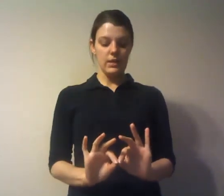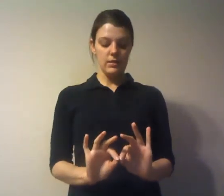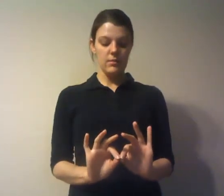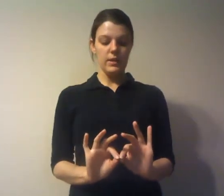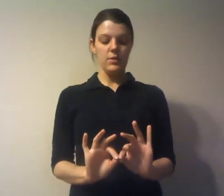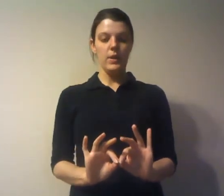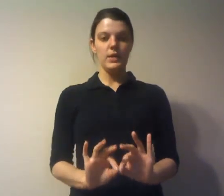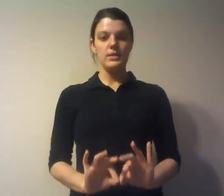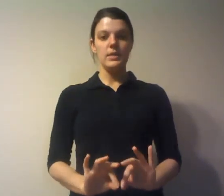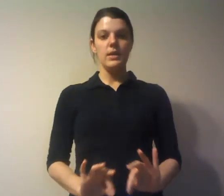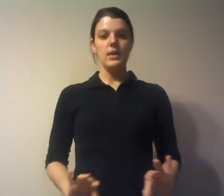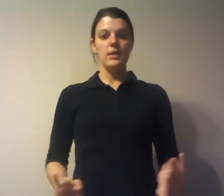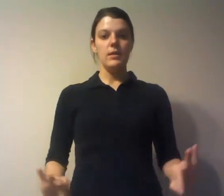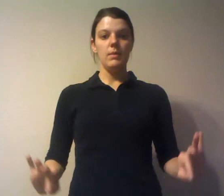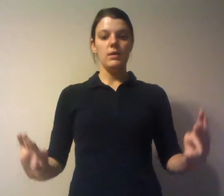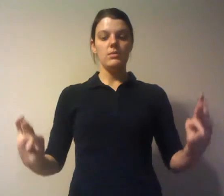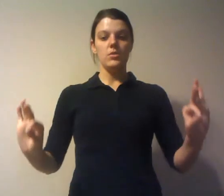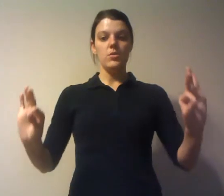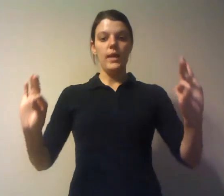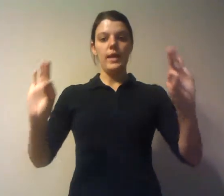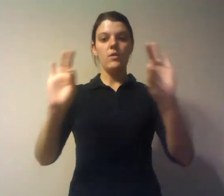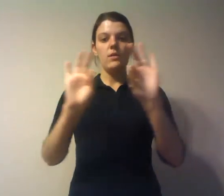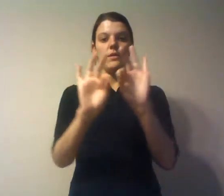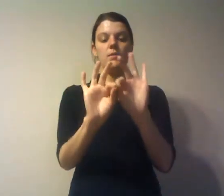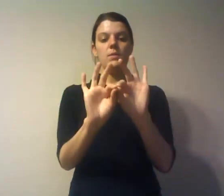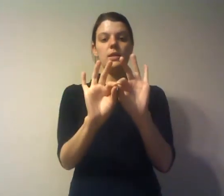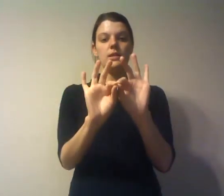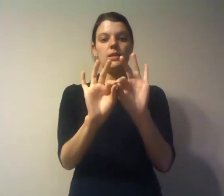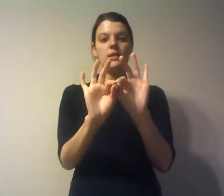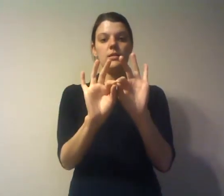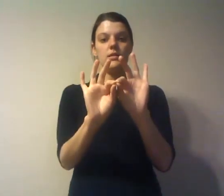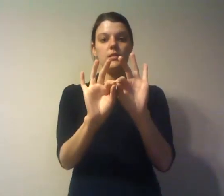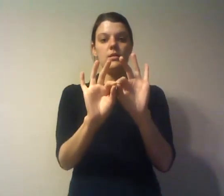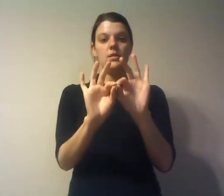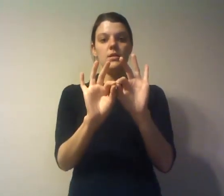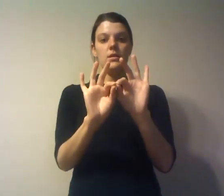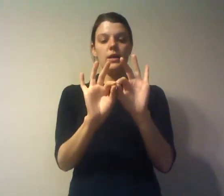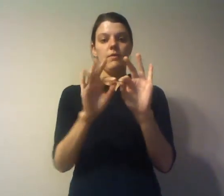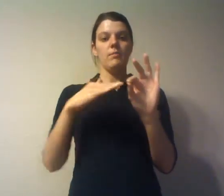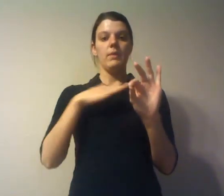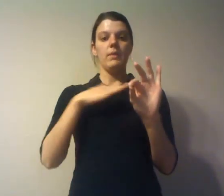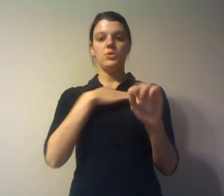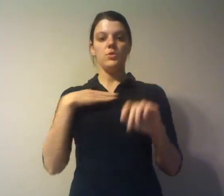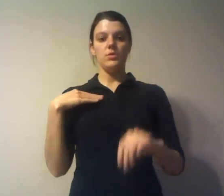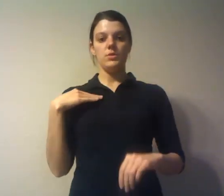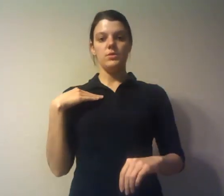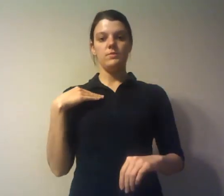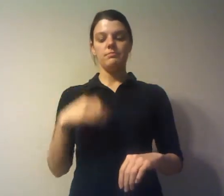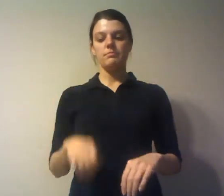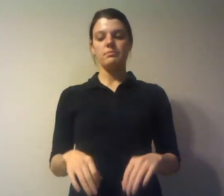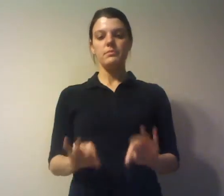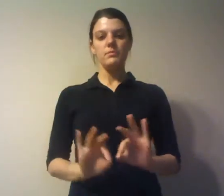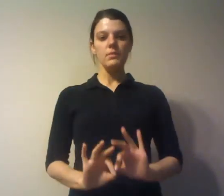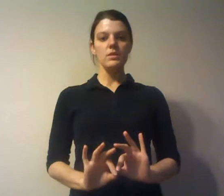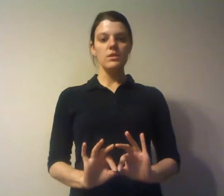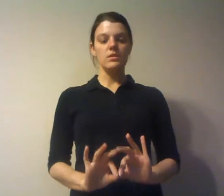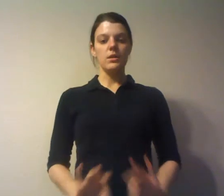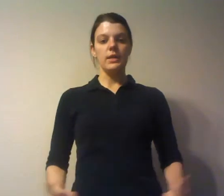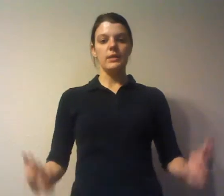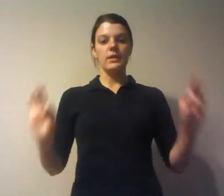down here by your waist, and they make a circle out, and then they meet again kind of up by your shoulders. So you start down